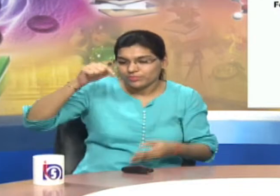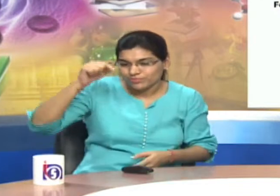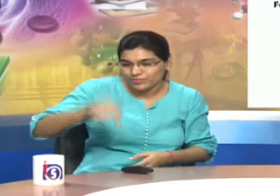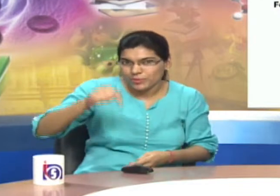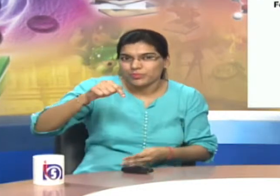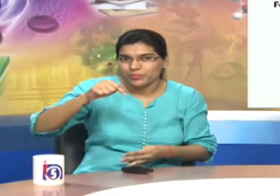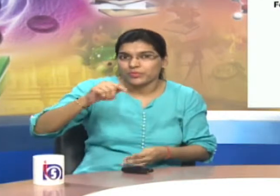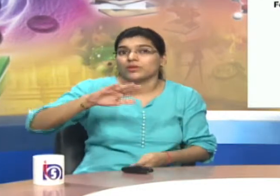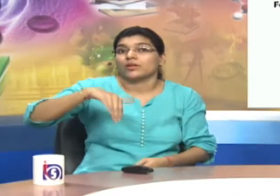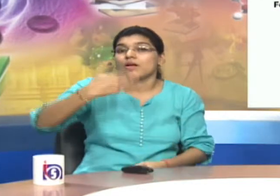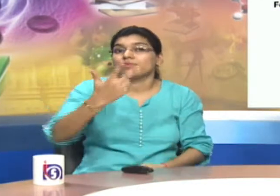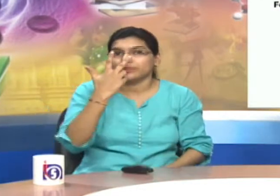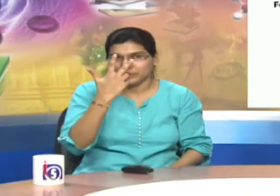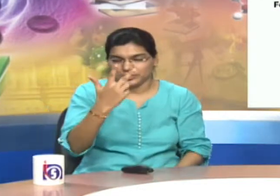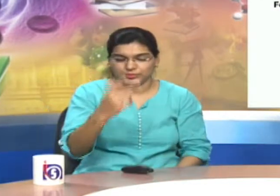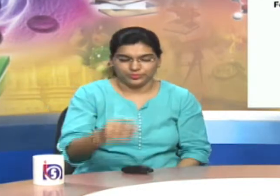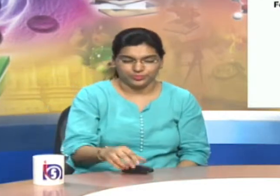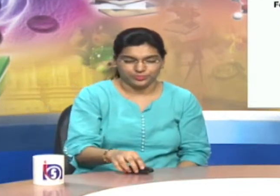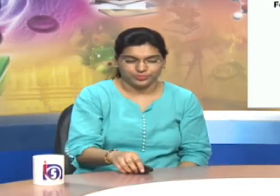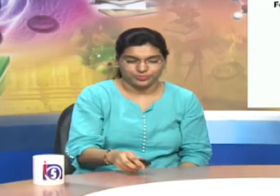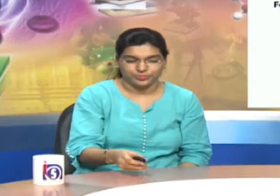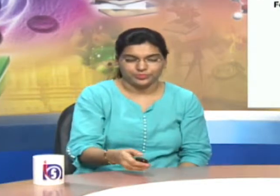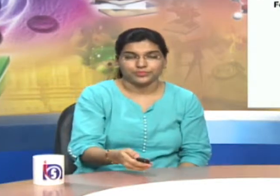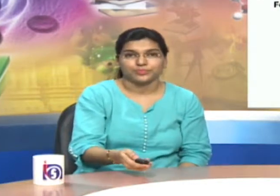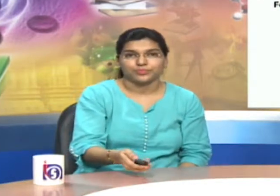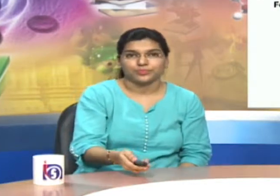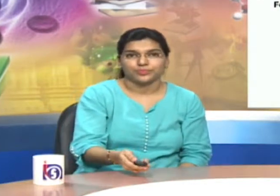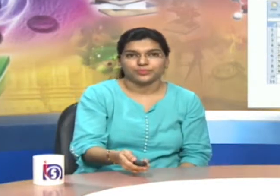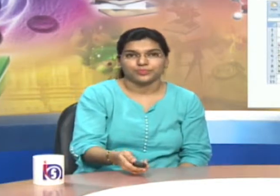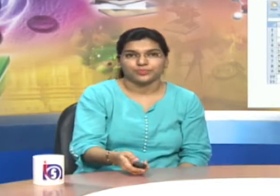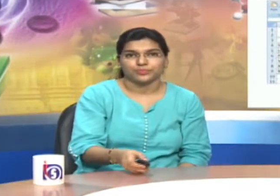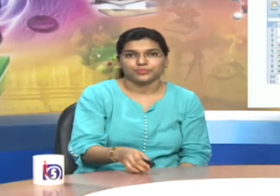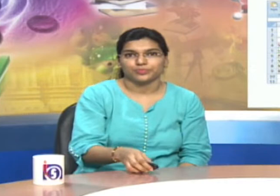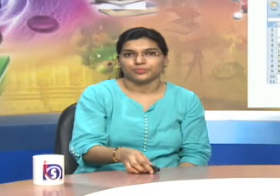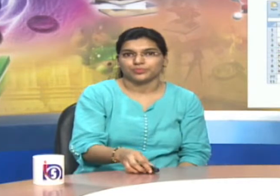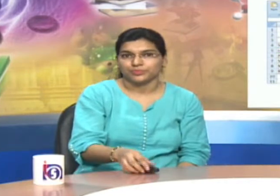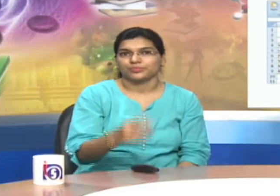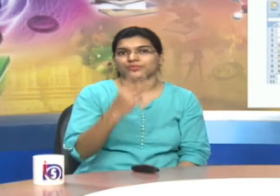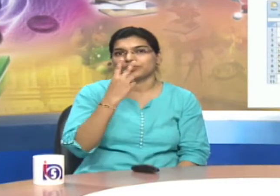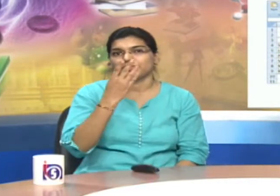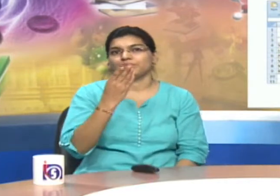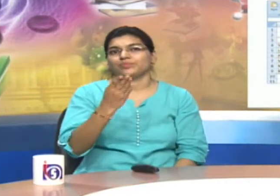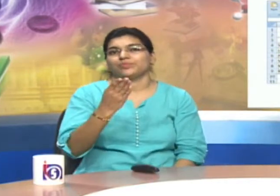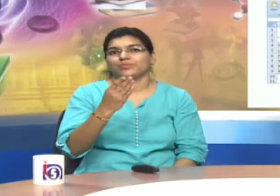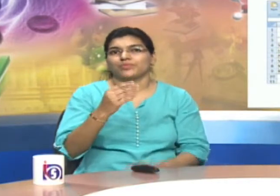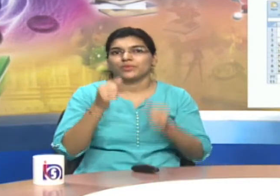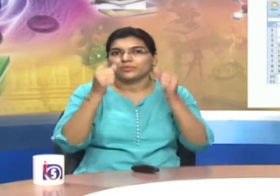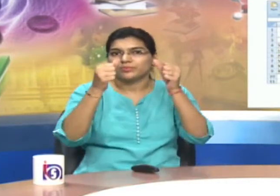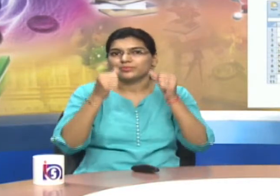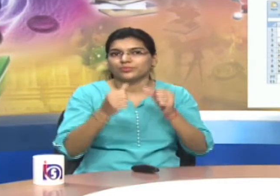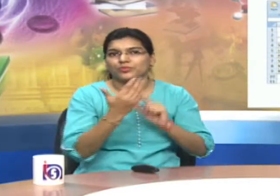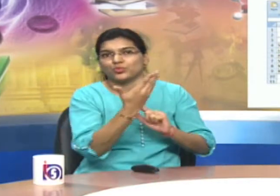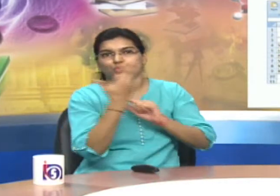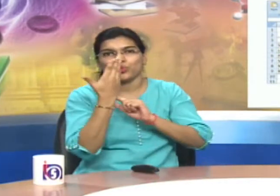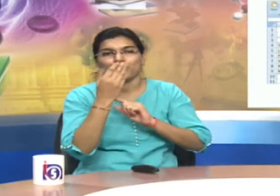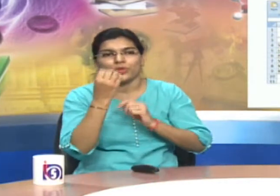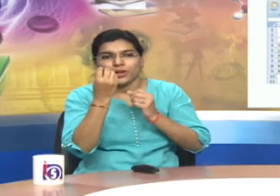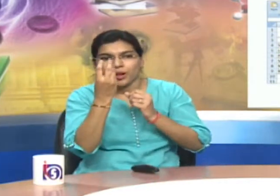for editing, for addition of all these, and then you will click the OK, next